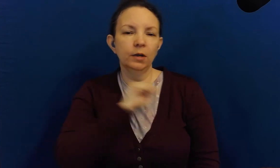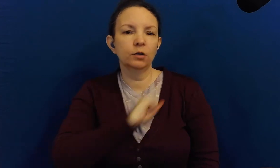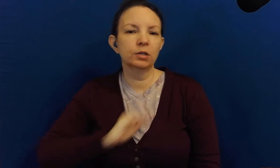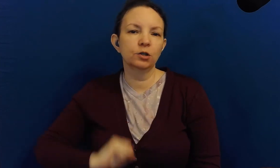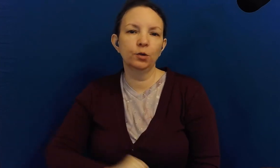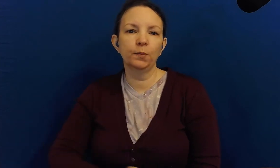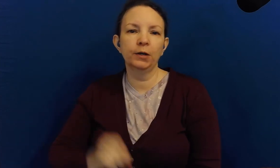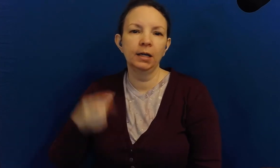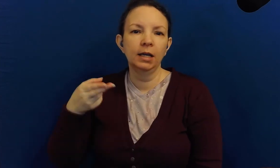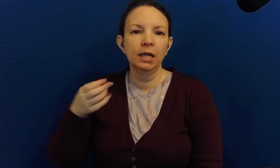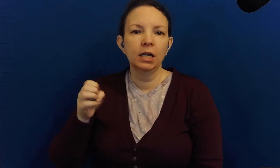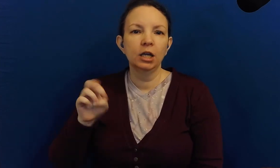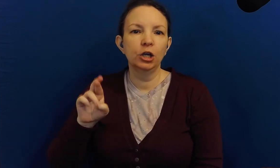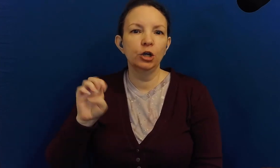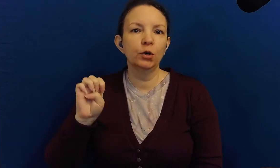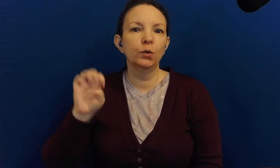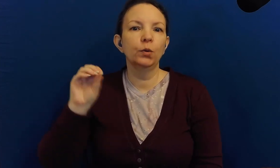do superheroes.